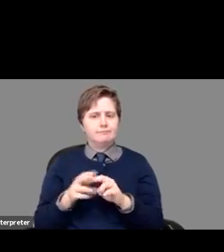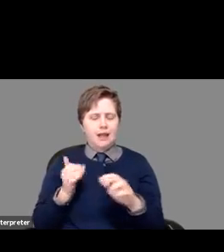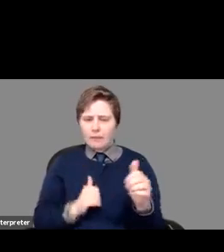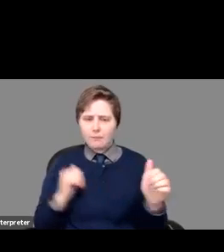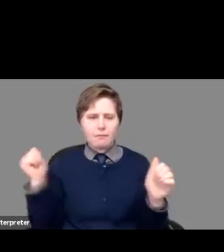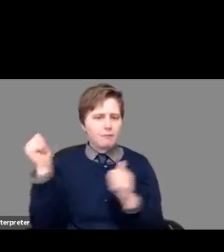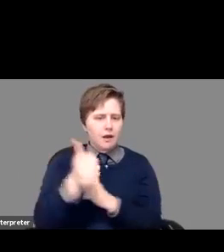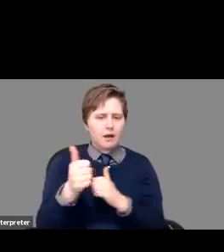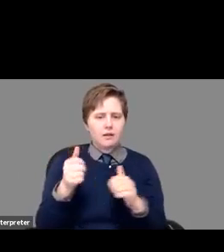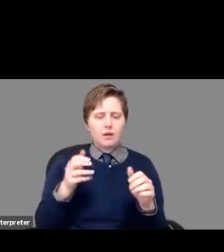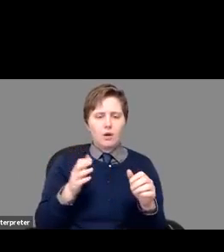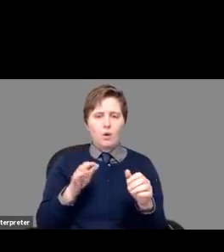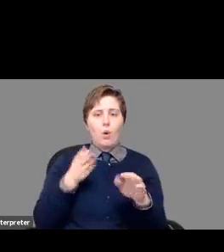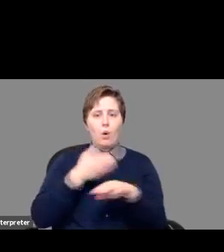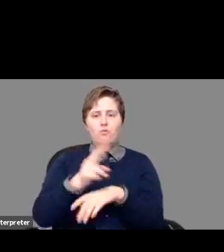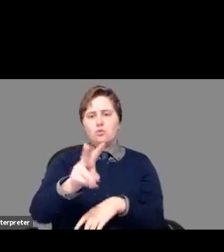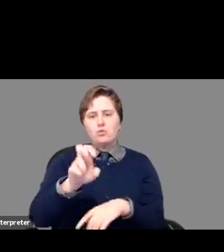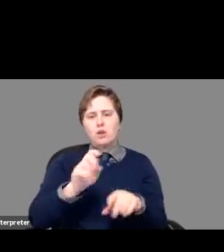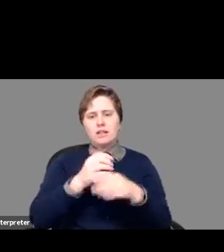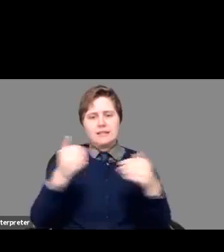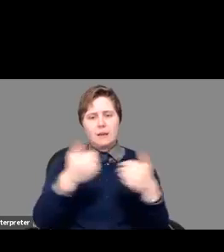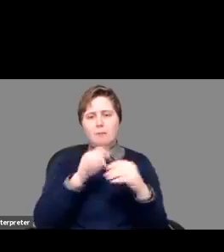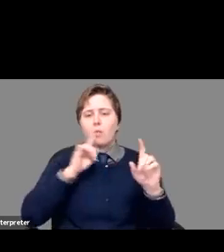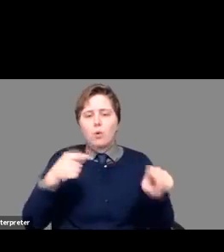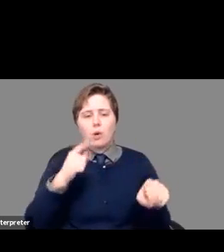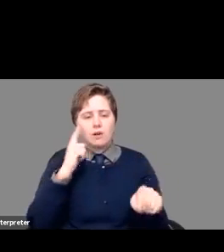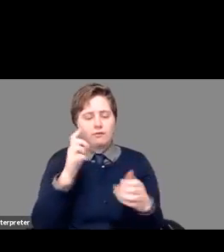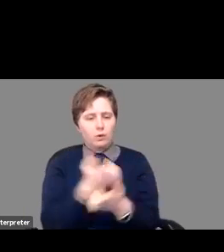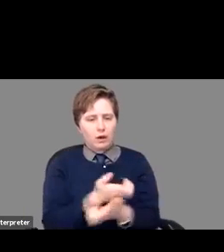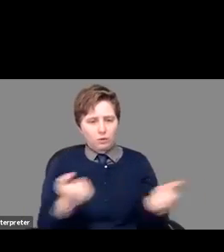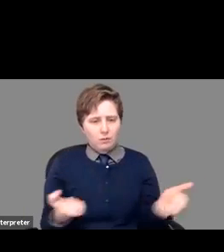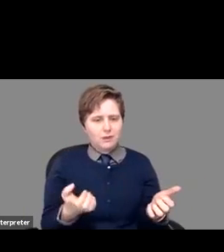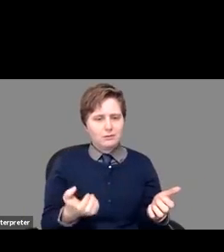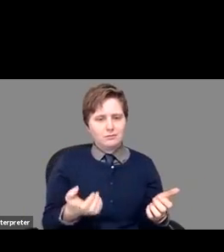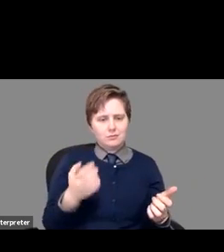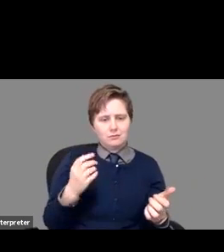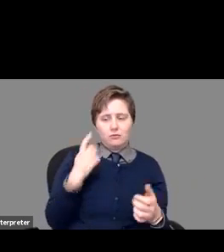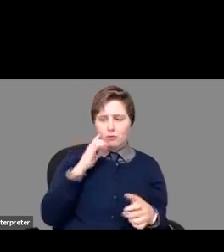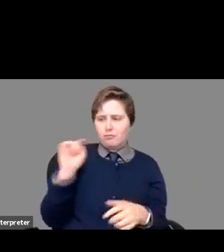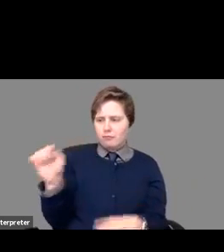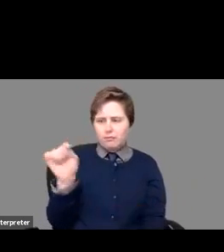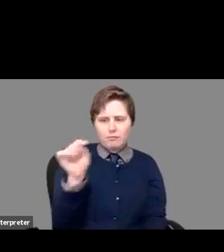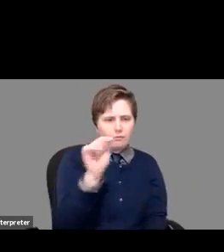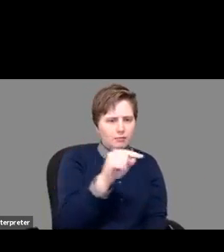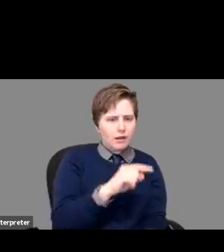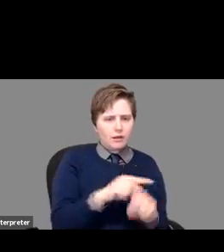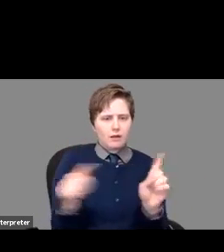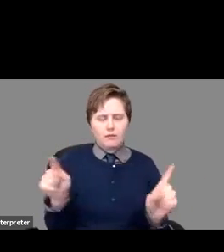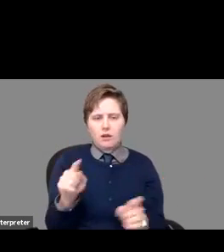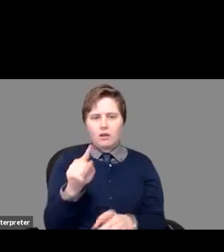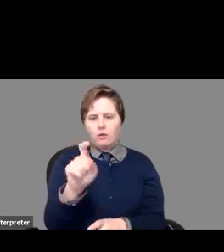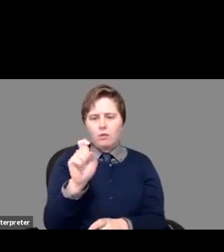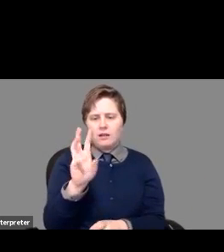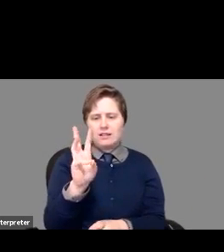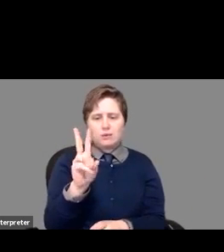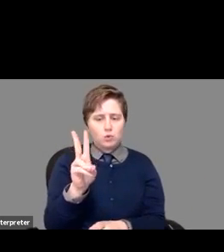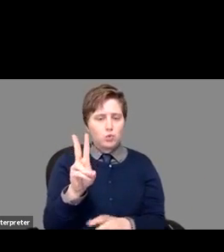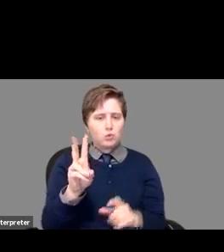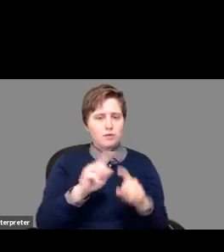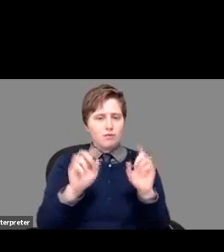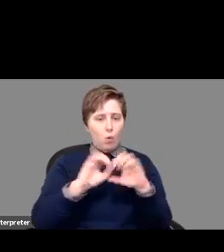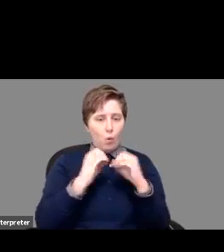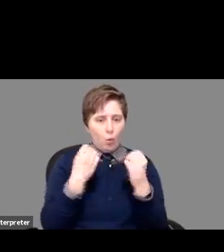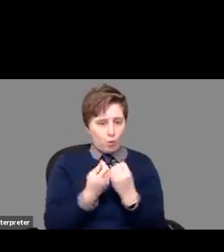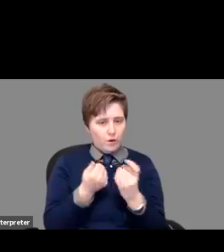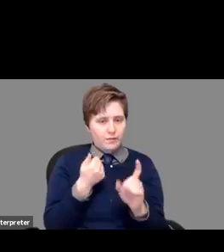surpassed filling over 200 orders to many of those 162 organizations that